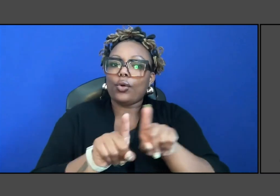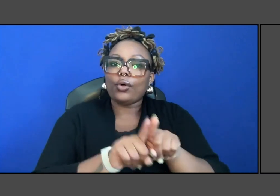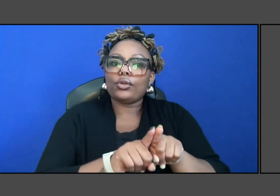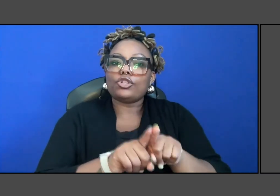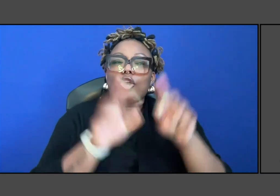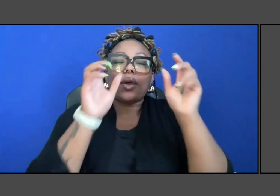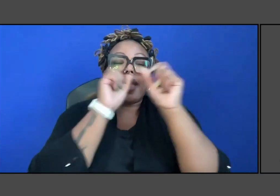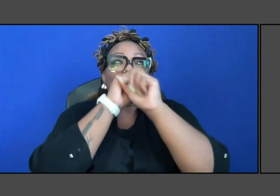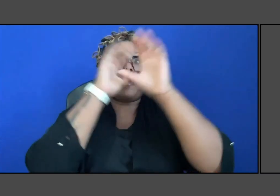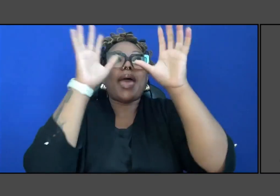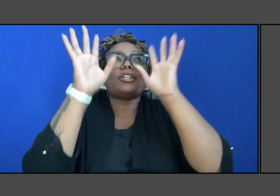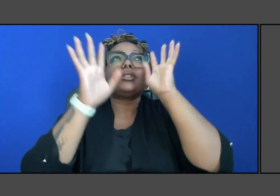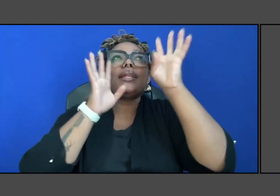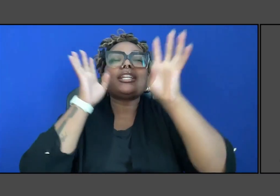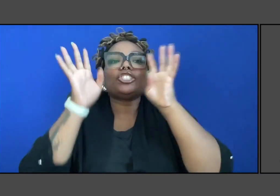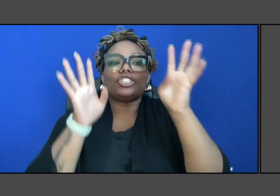the